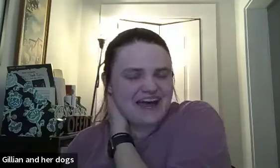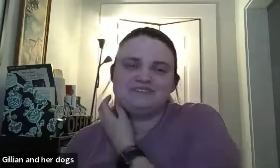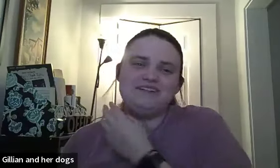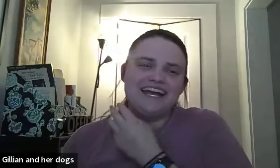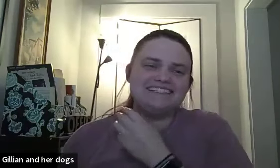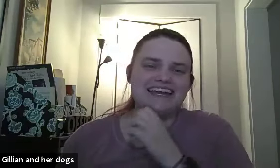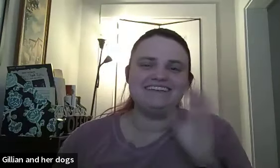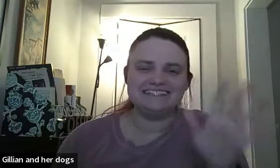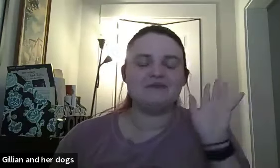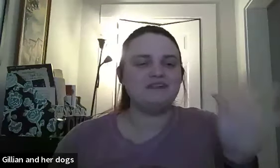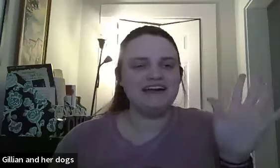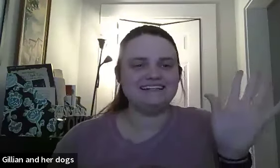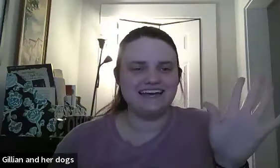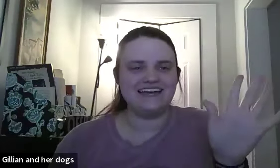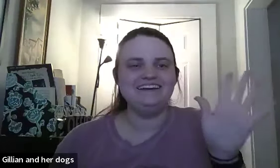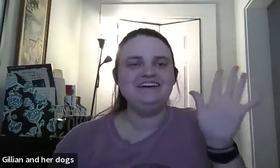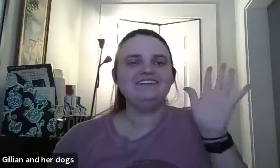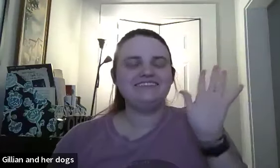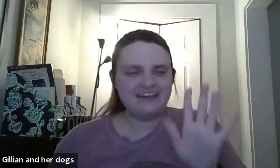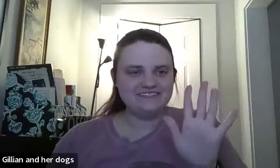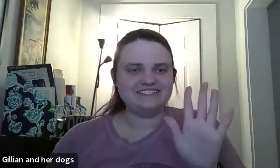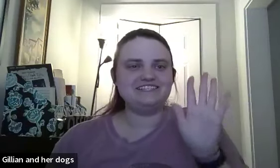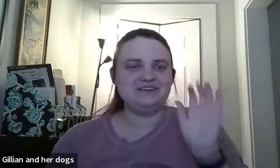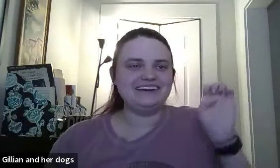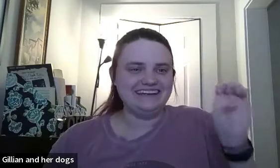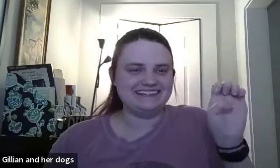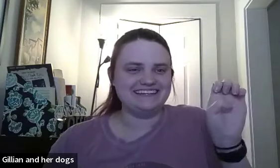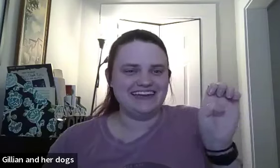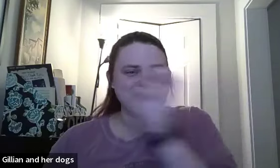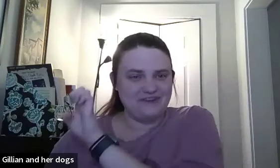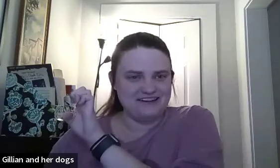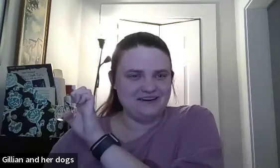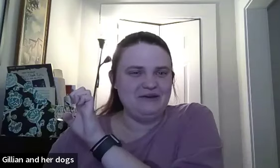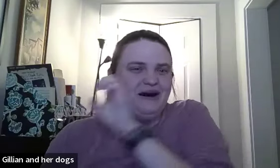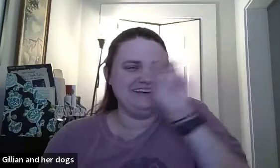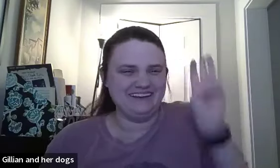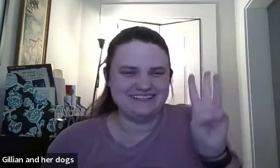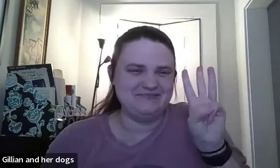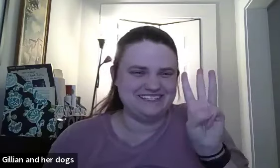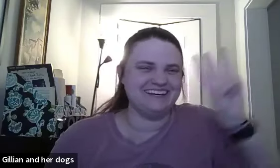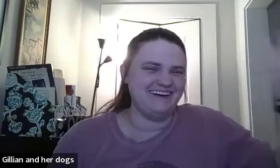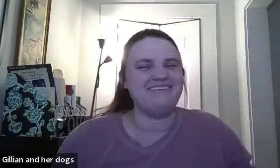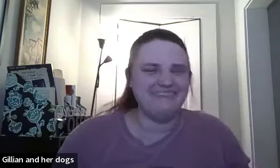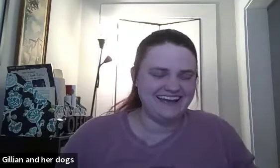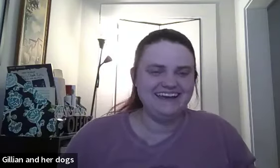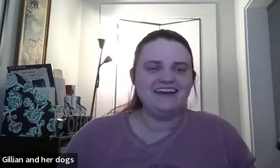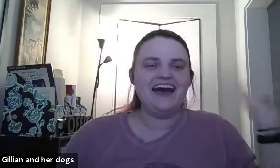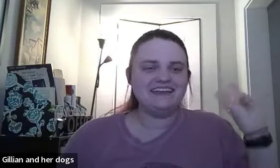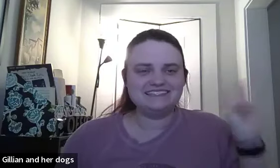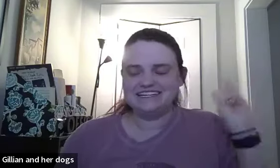that. I'm so glad I said, at least I'm glad I said lefties, your E is going to get in front of you while your W's going to go away. I guess I